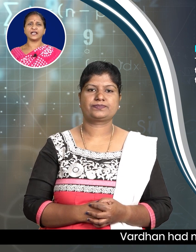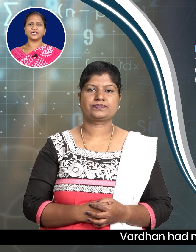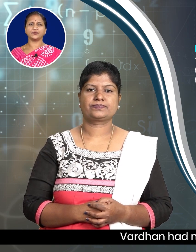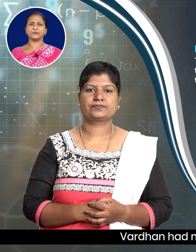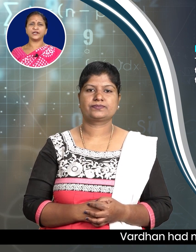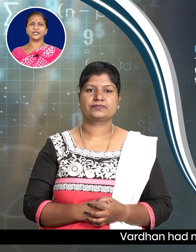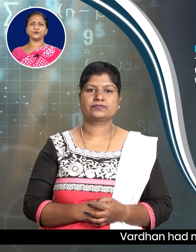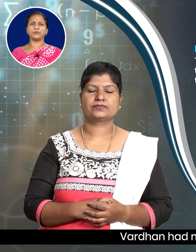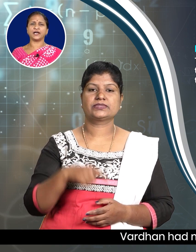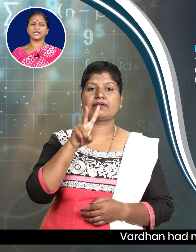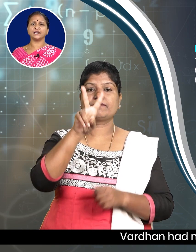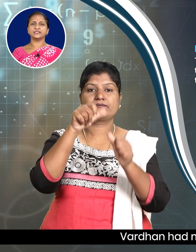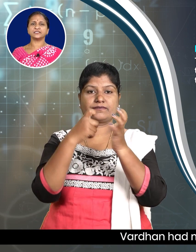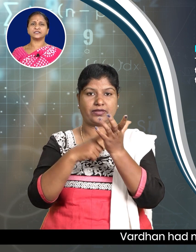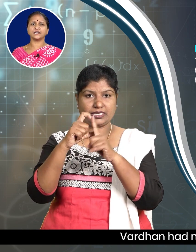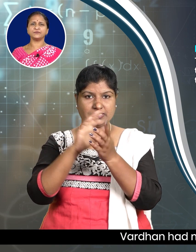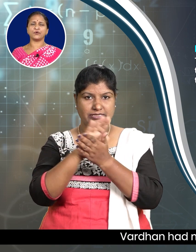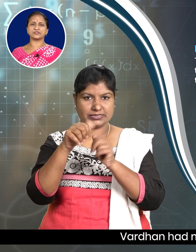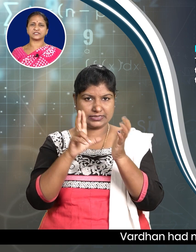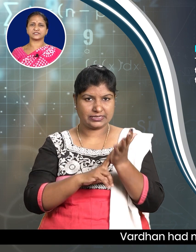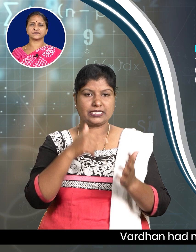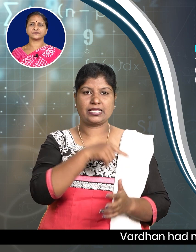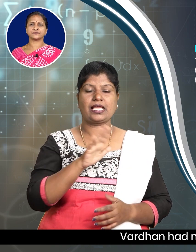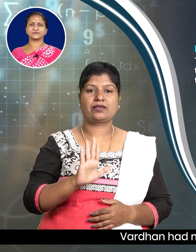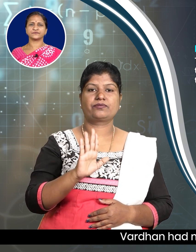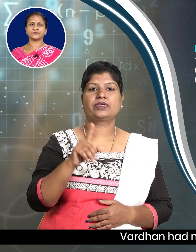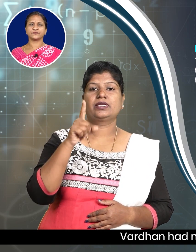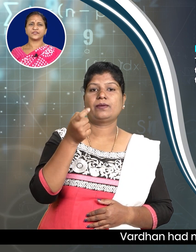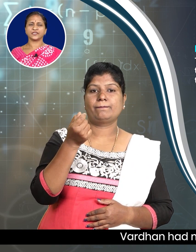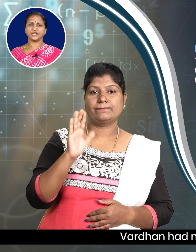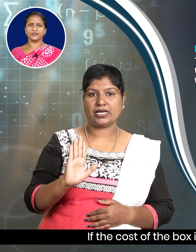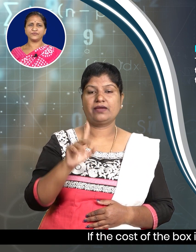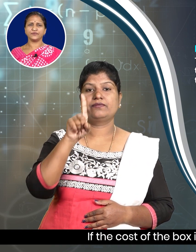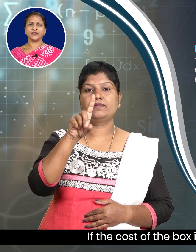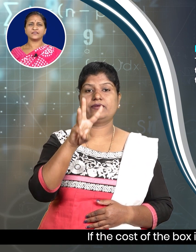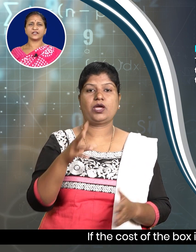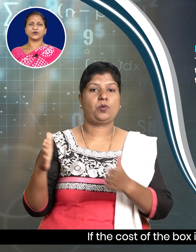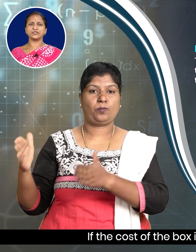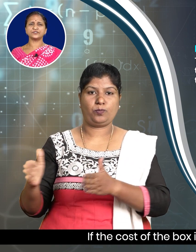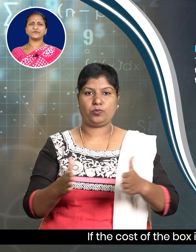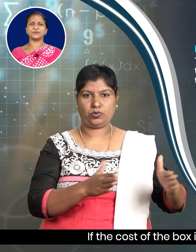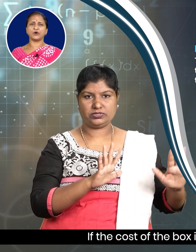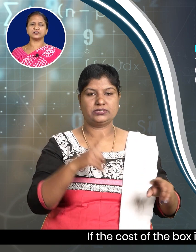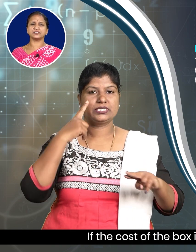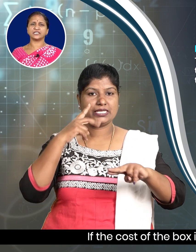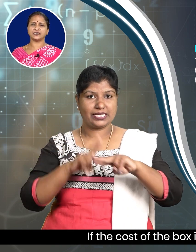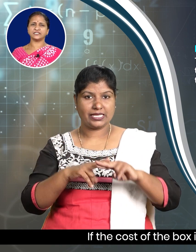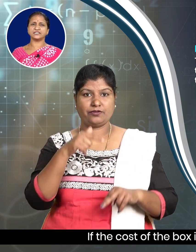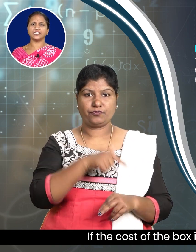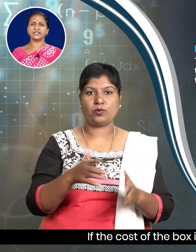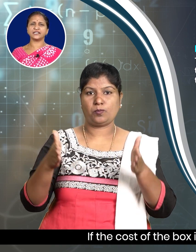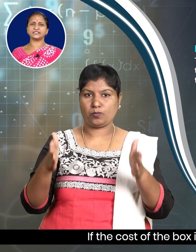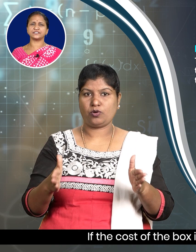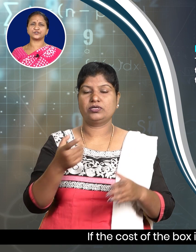Vardhan had money to buy 13 boxes. If the cost of the box